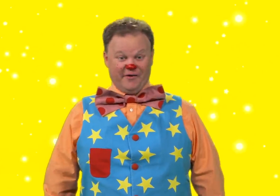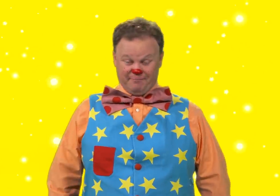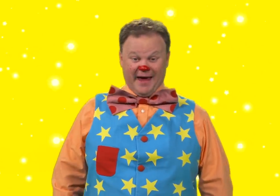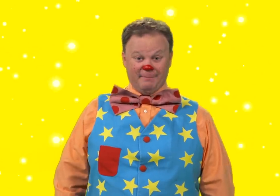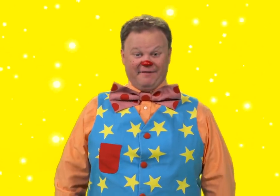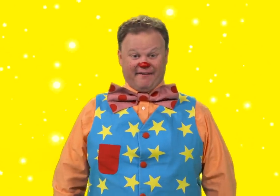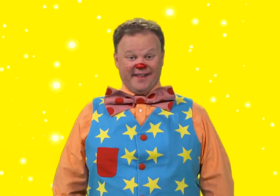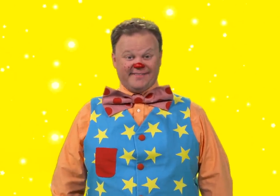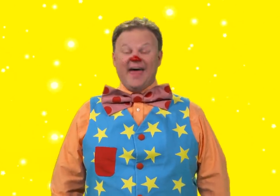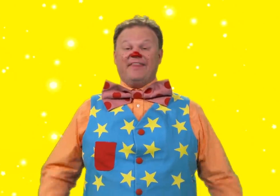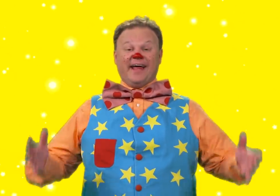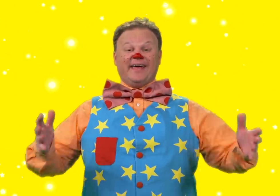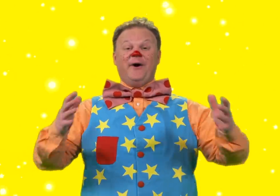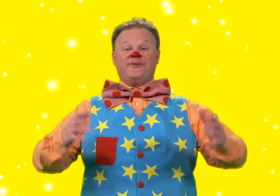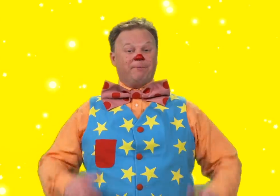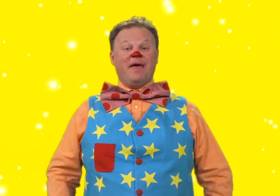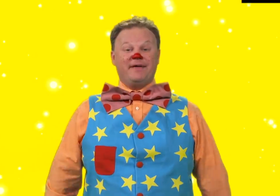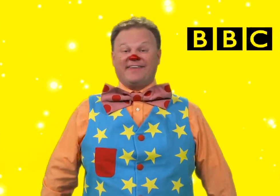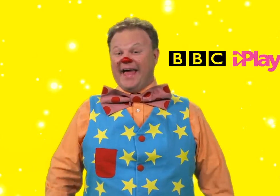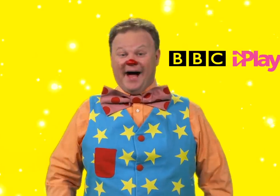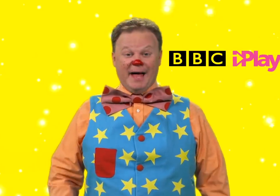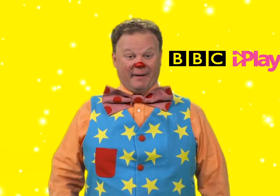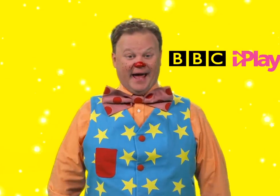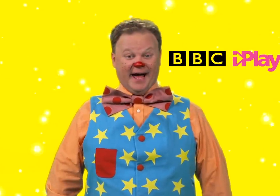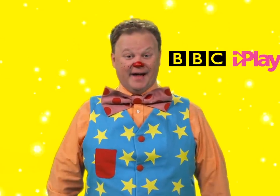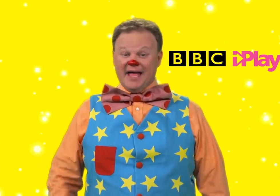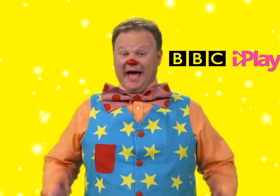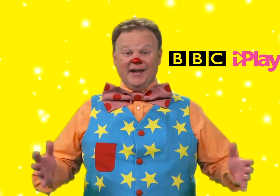of me and my friends, then go to BBC iPlayer